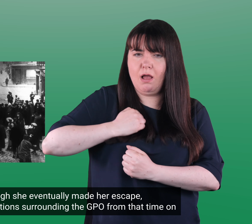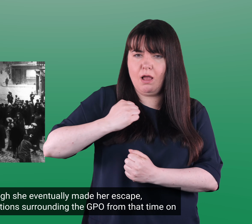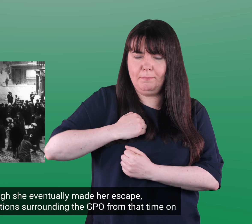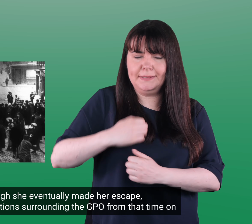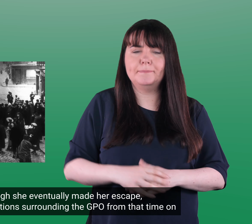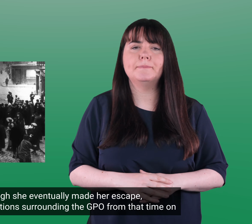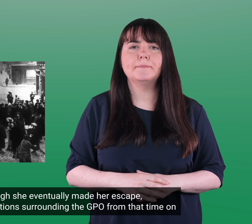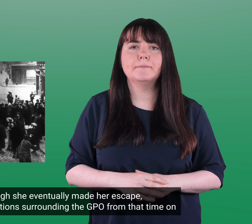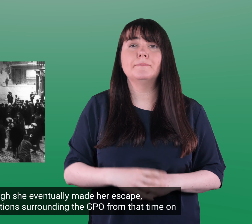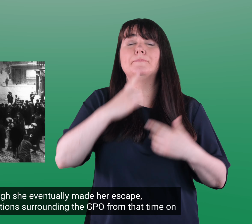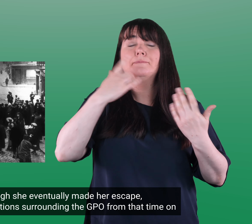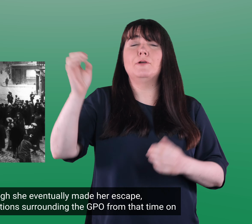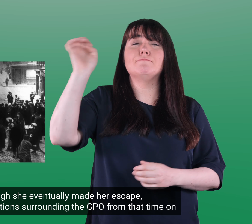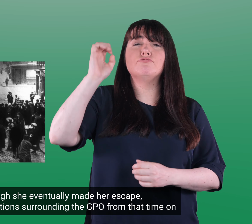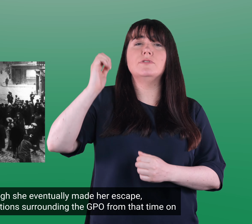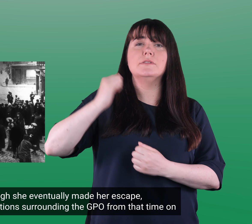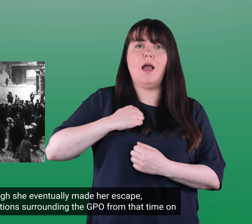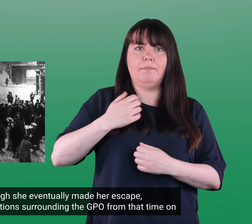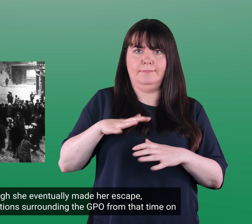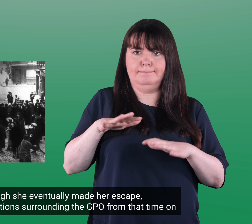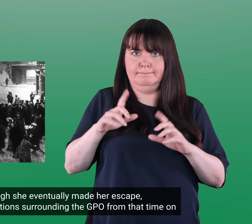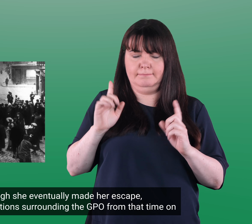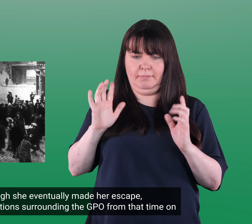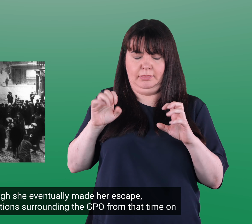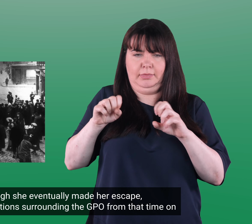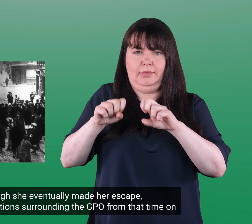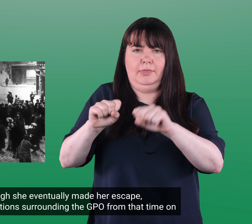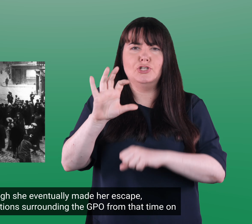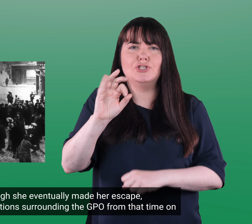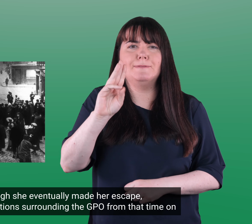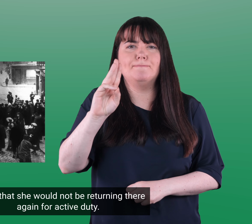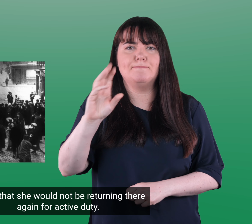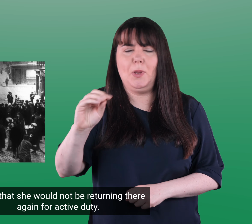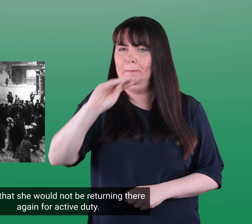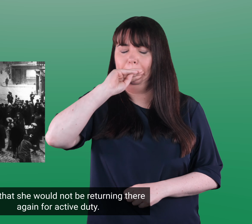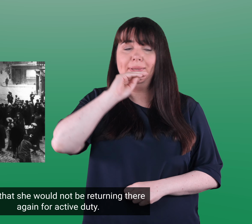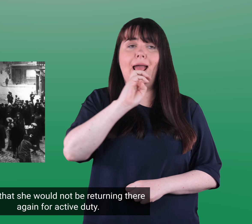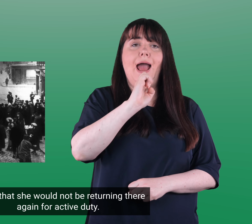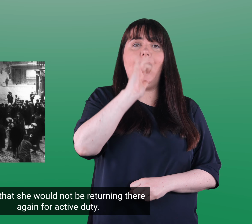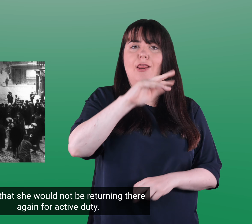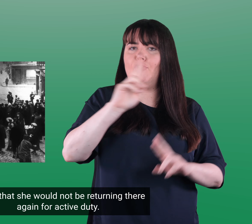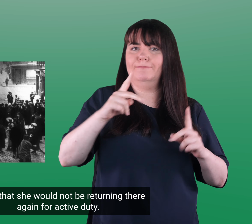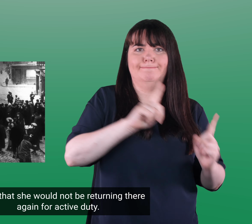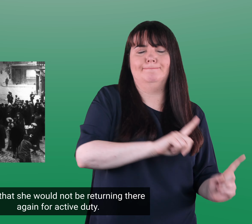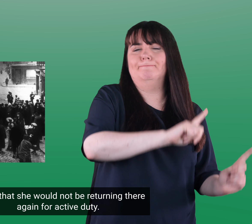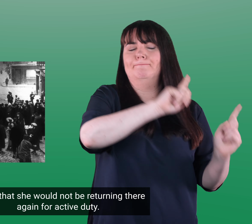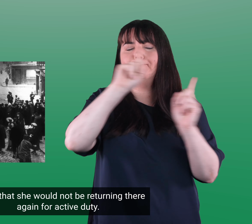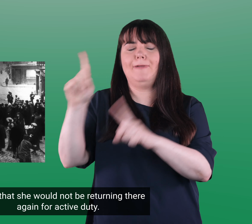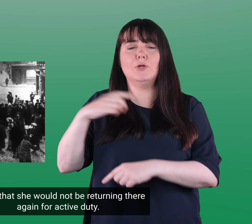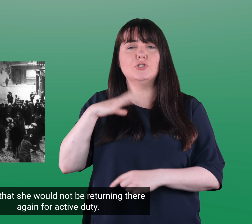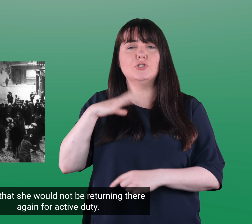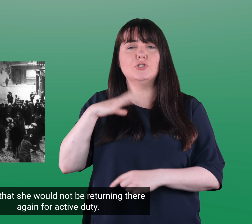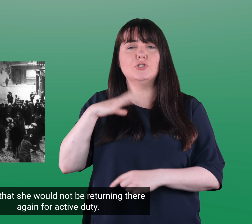the British positions surrounding the GPO from that time on meant that she would not be returning there again for active